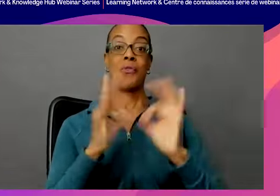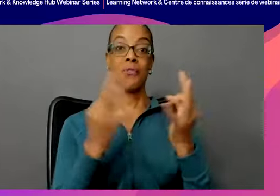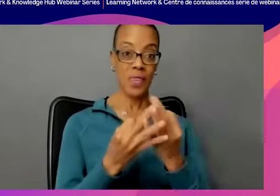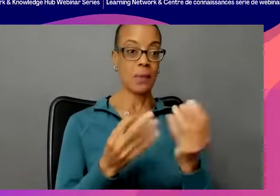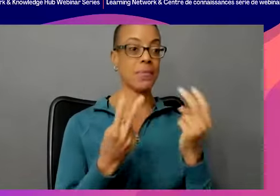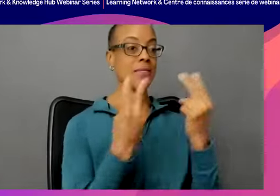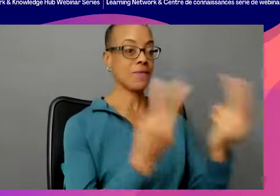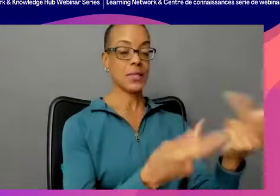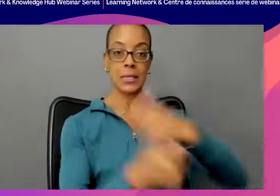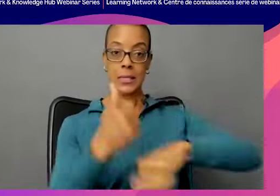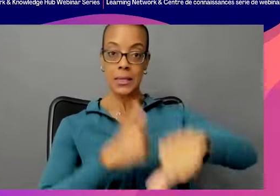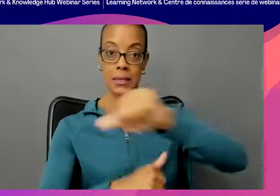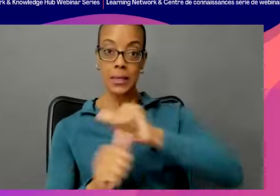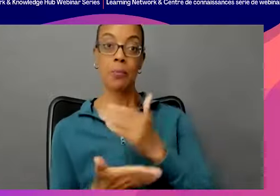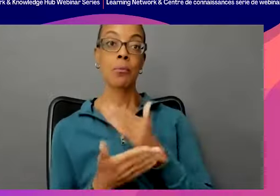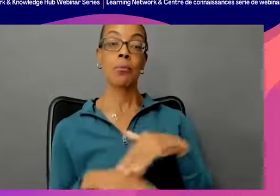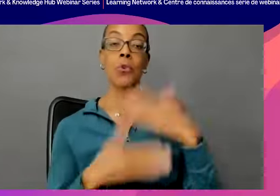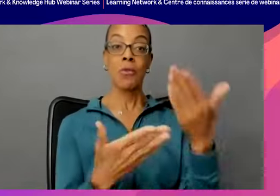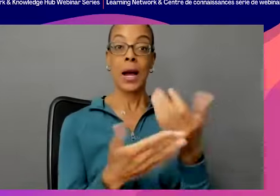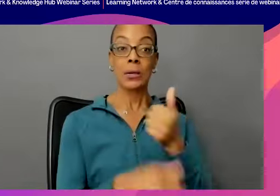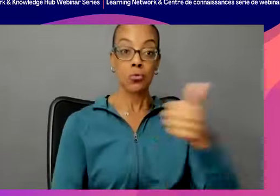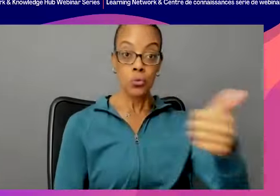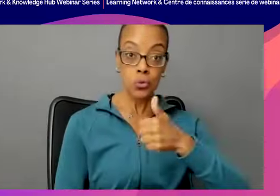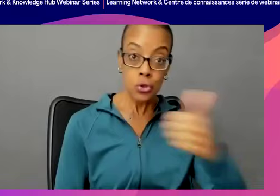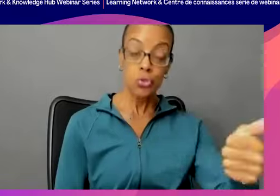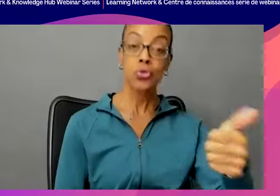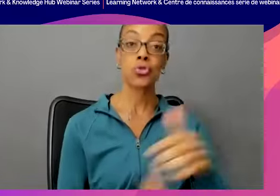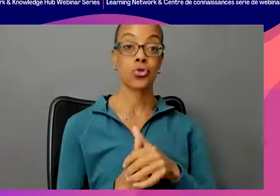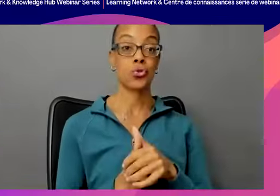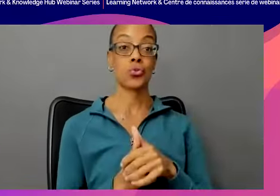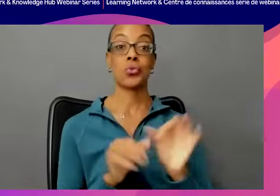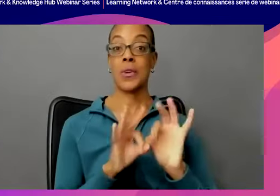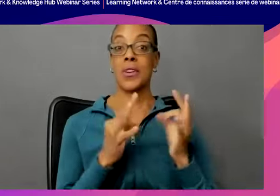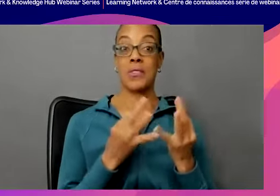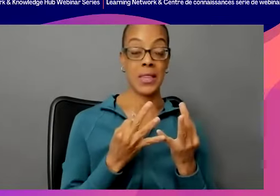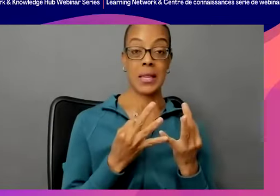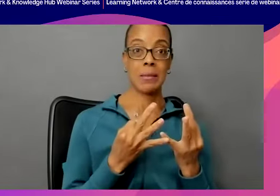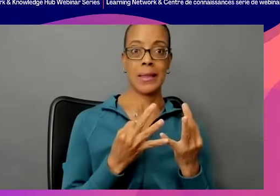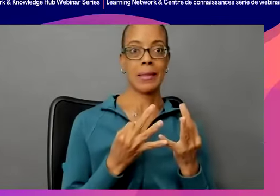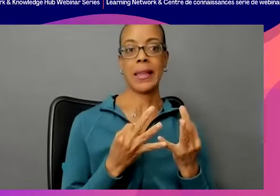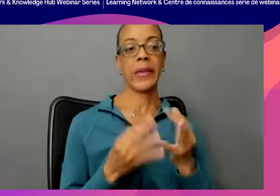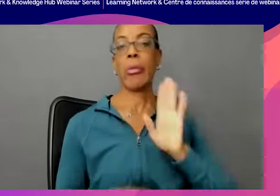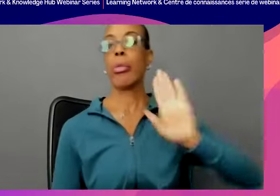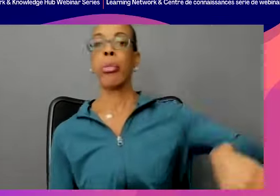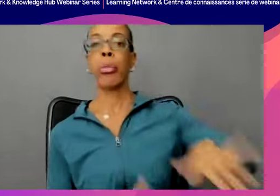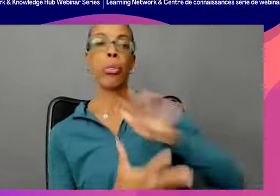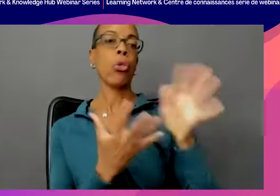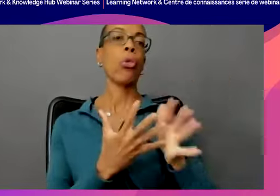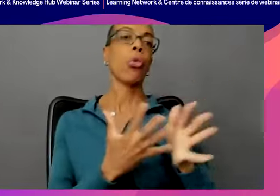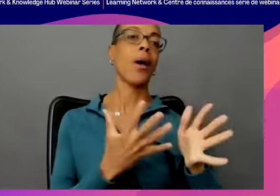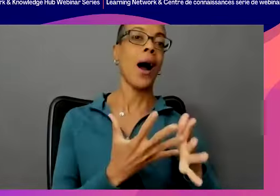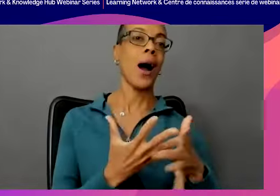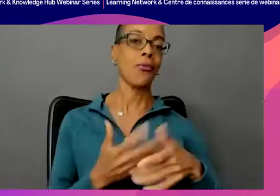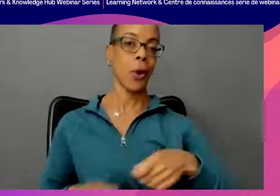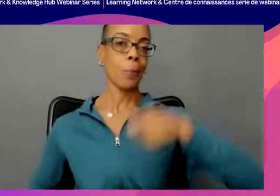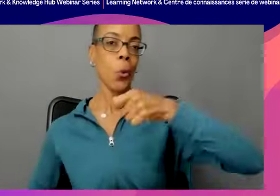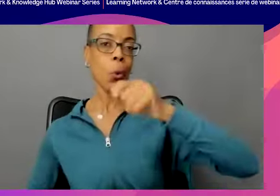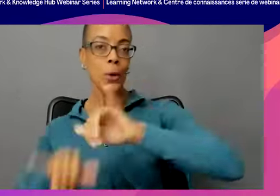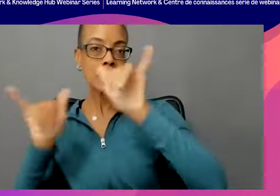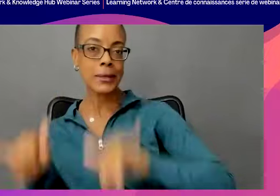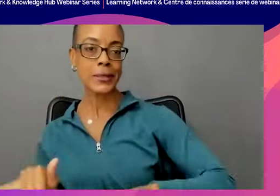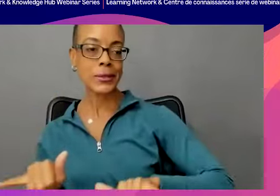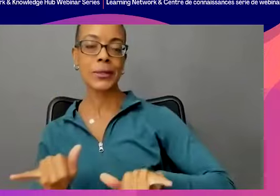support, transportation, and space. So often, if a family member is not considered a key part by the court system, or if the